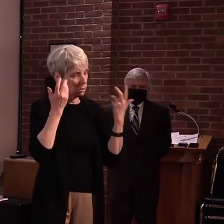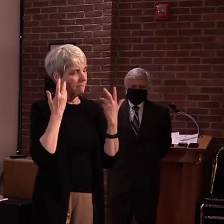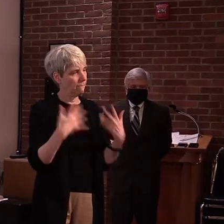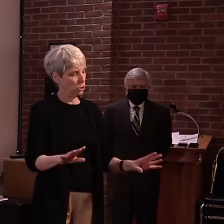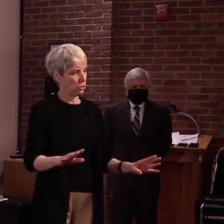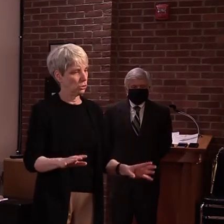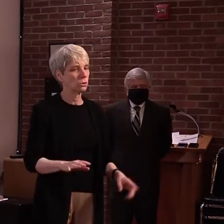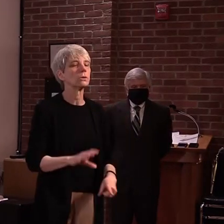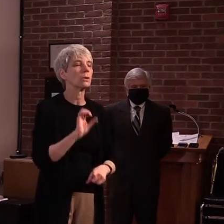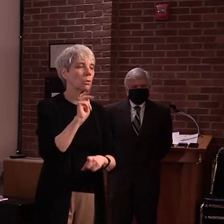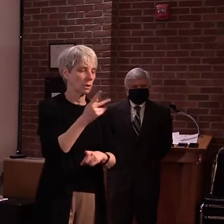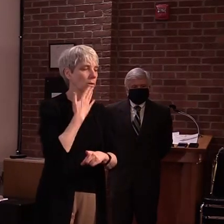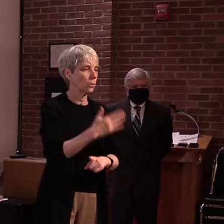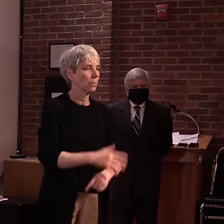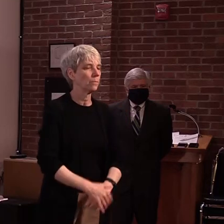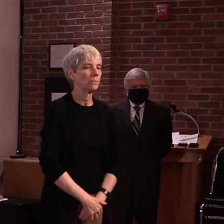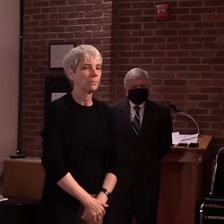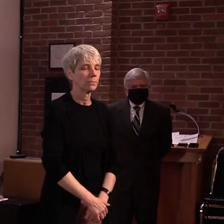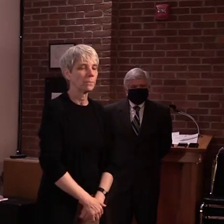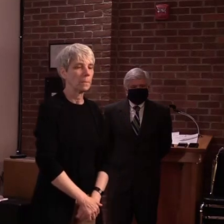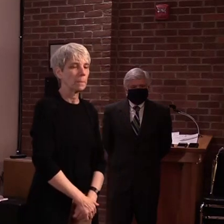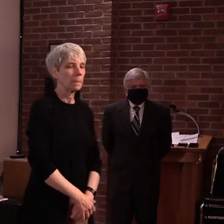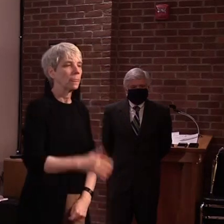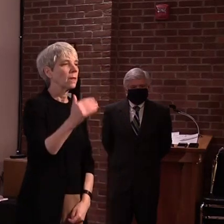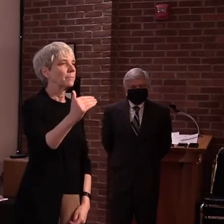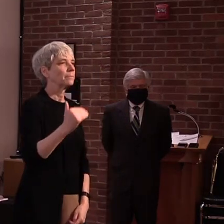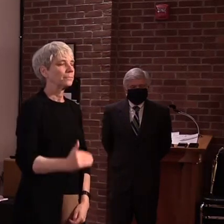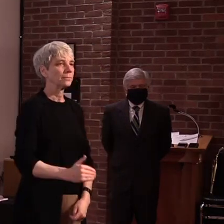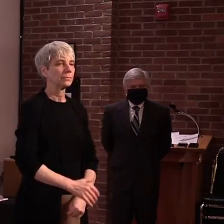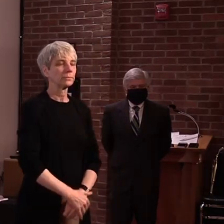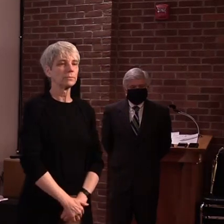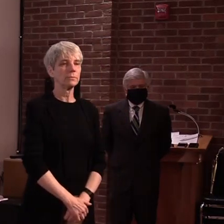Thank you. Avery, WCAX.